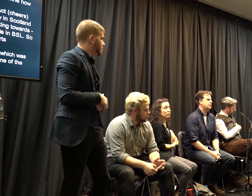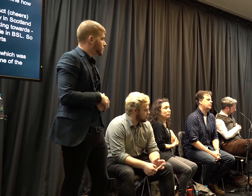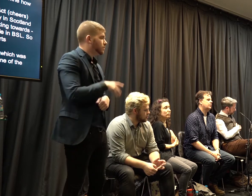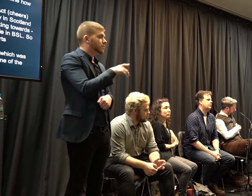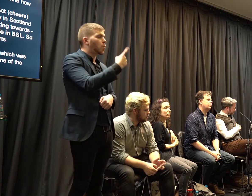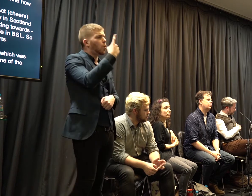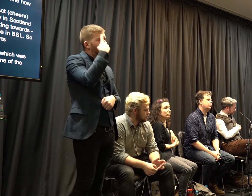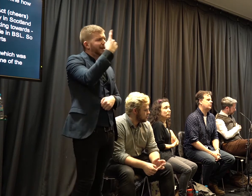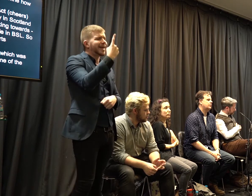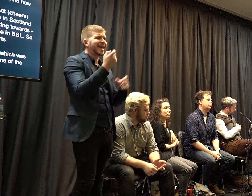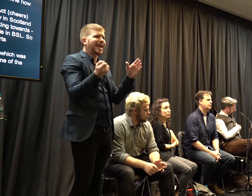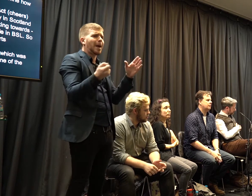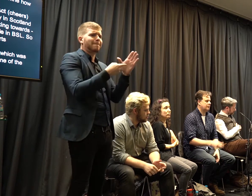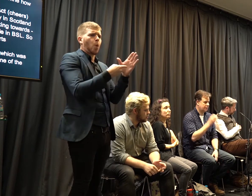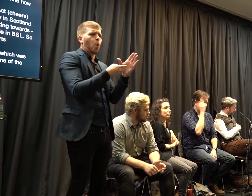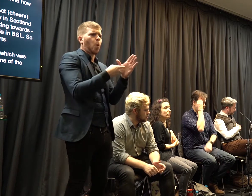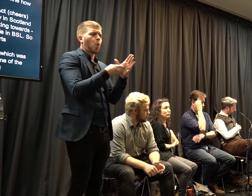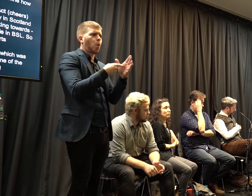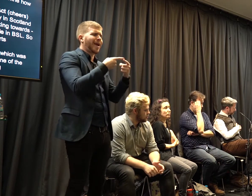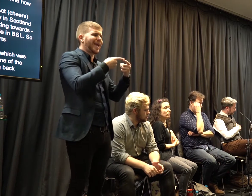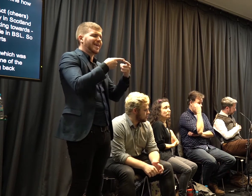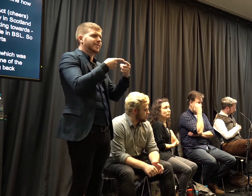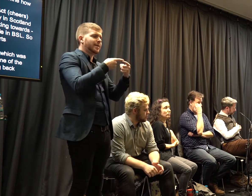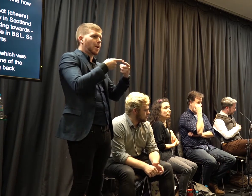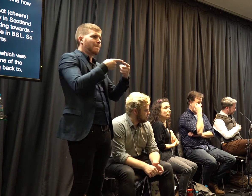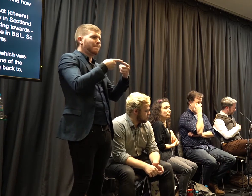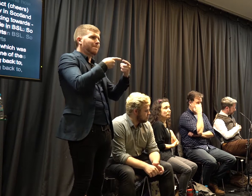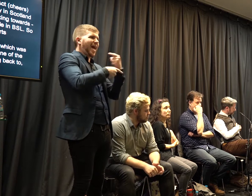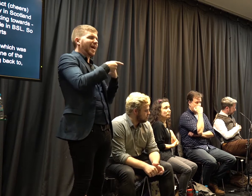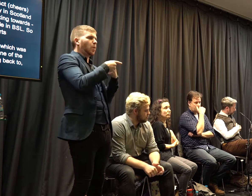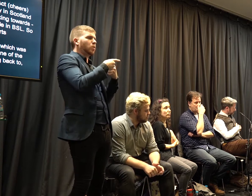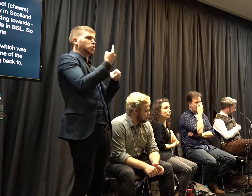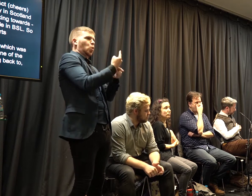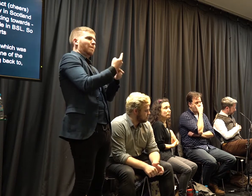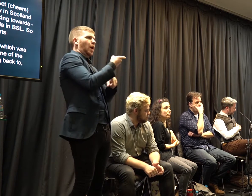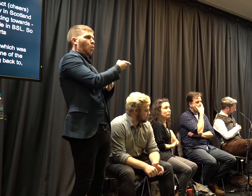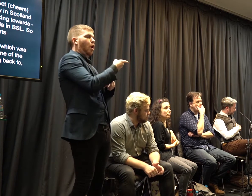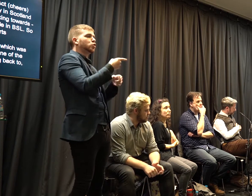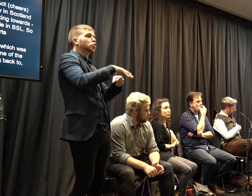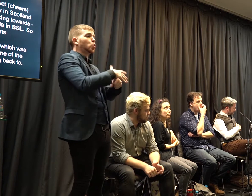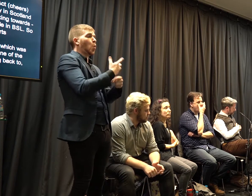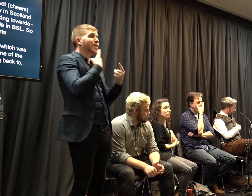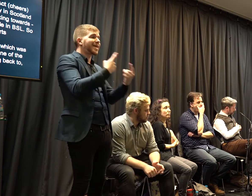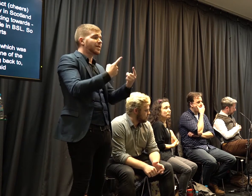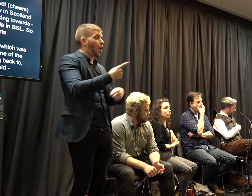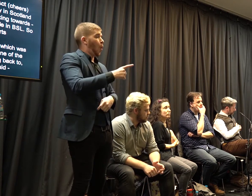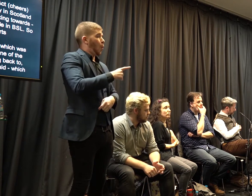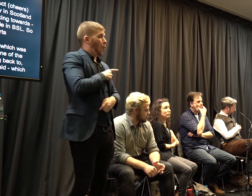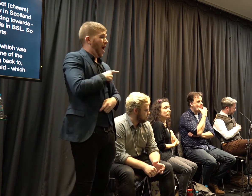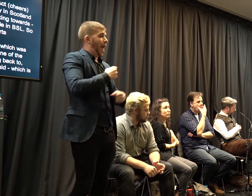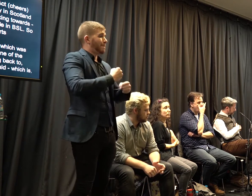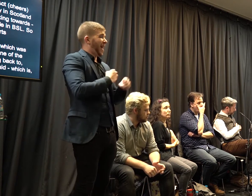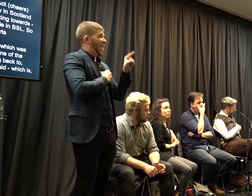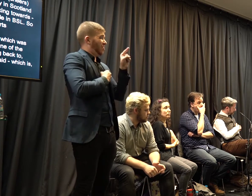really important is going back to, I'm going to kind of paraphrase something that Sula said, which is, why do you want to make that